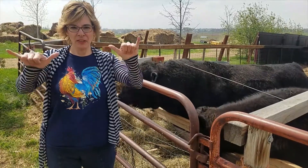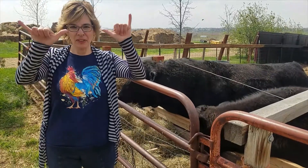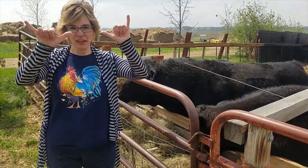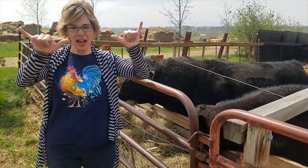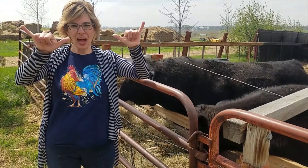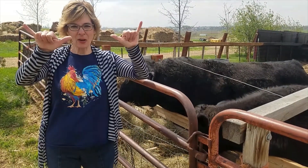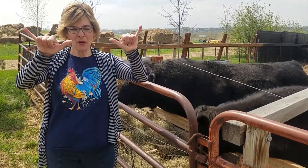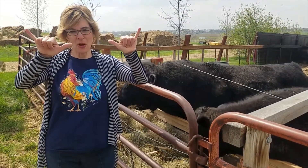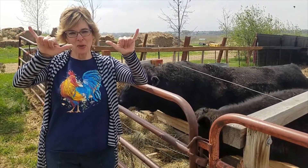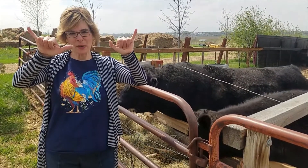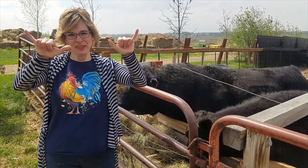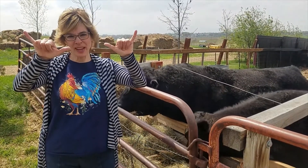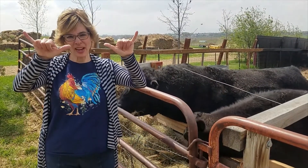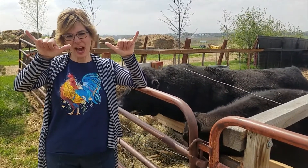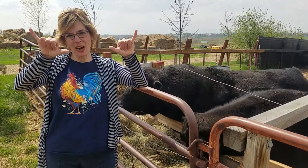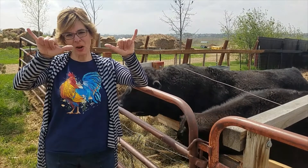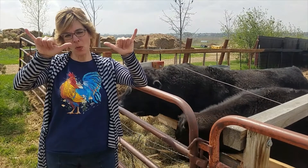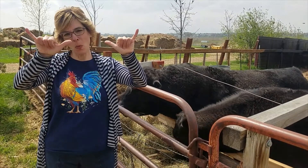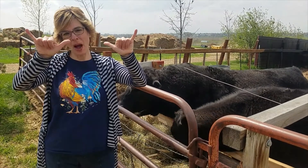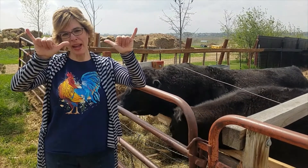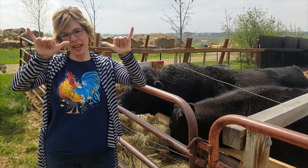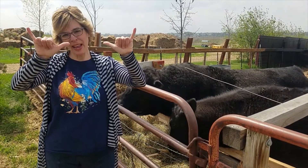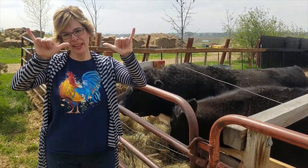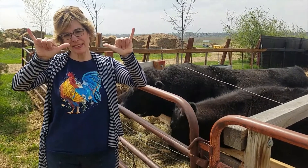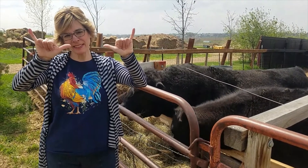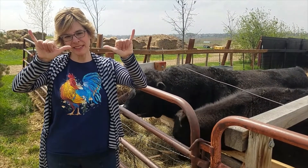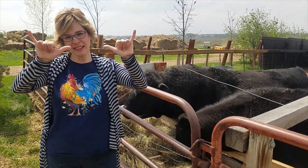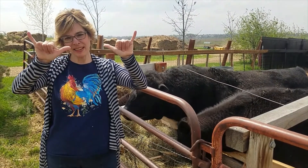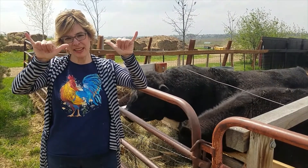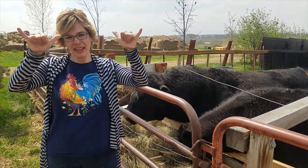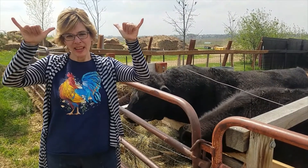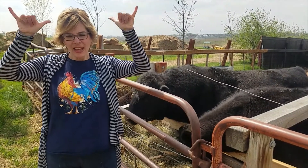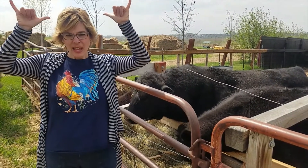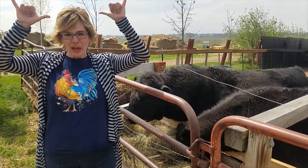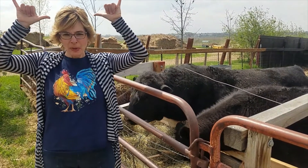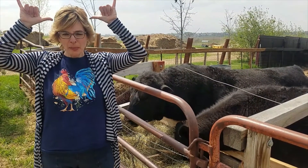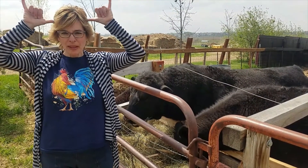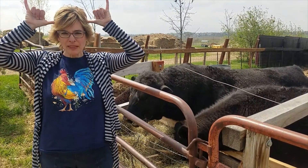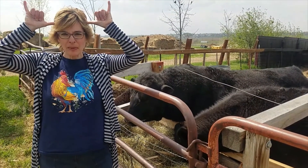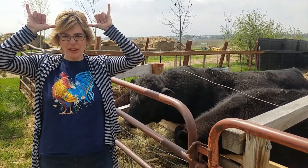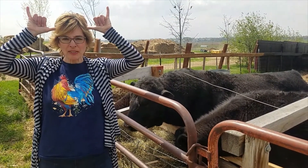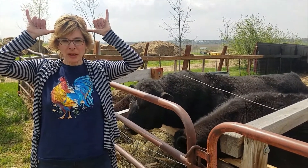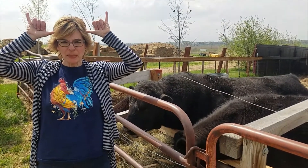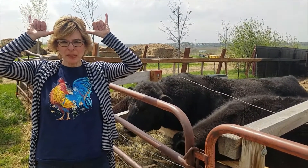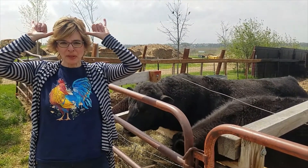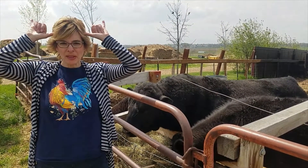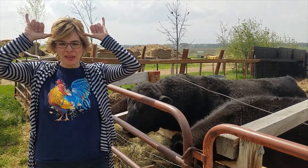For cow, we take our Y hands, we place them at our temple.